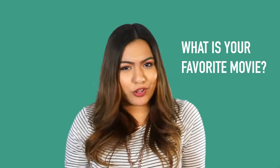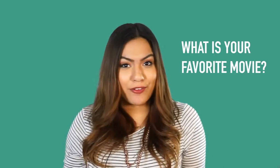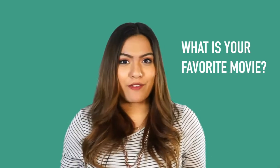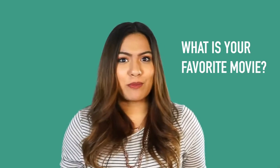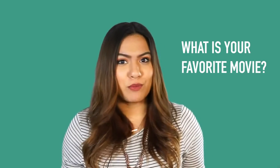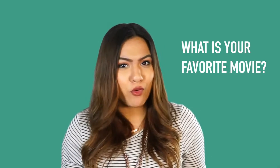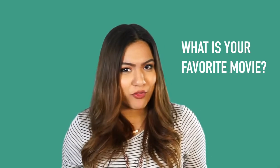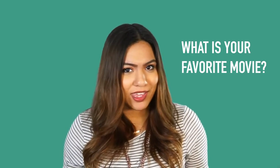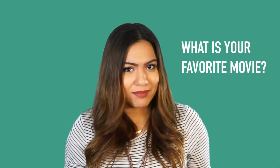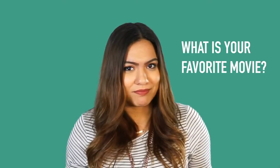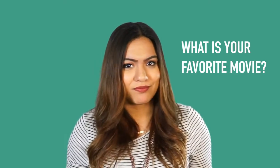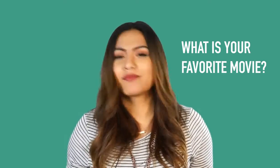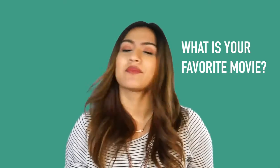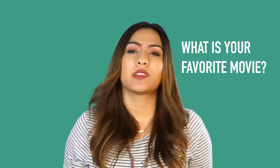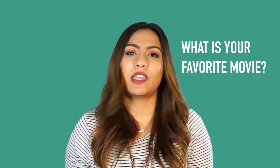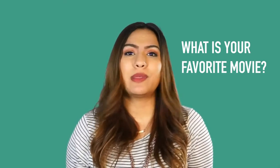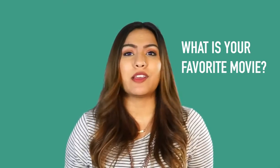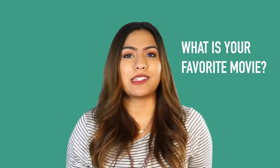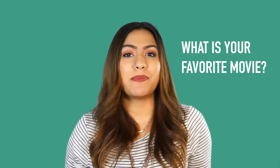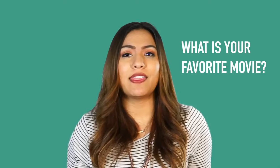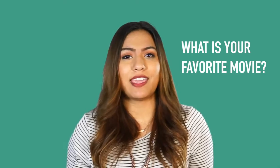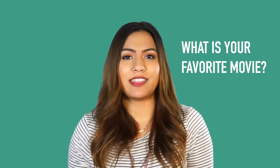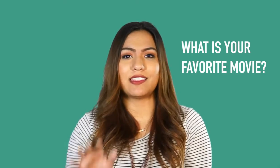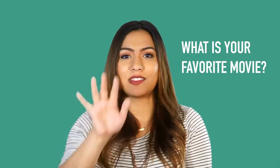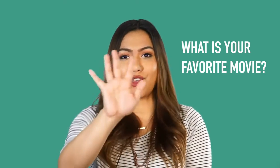your favorite movie? It would look something like this.